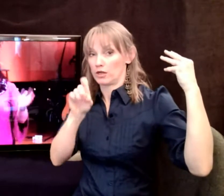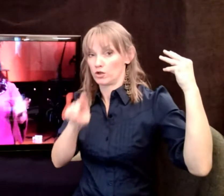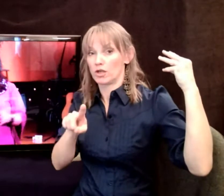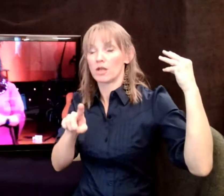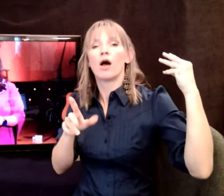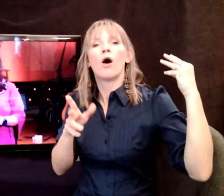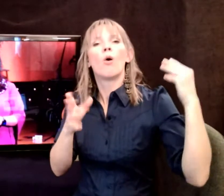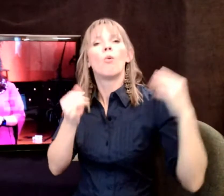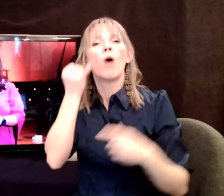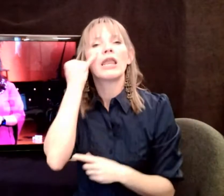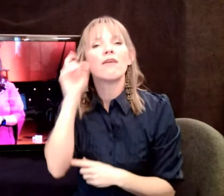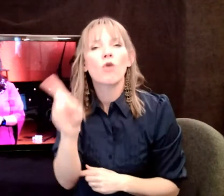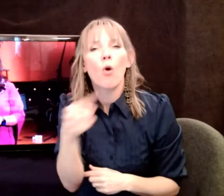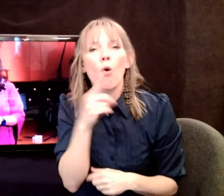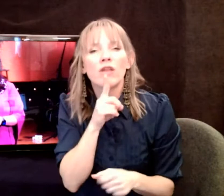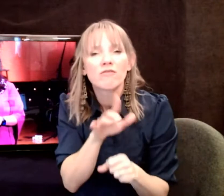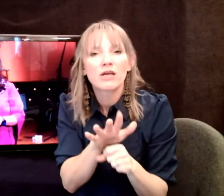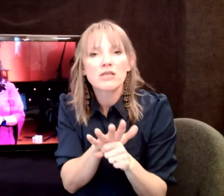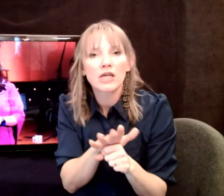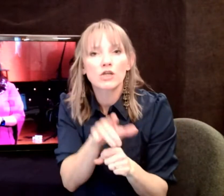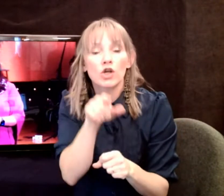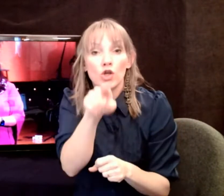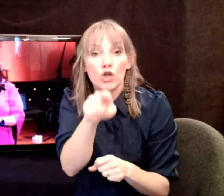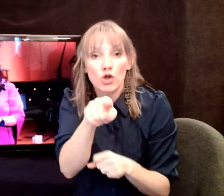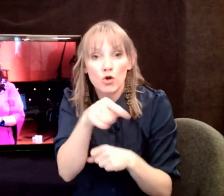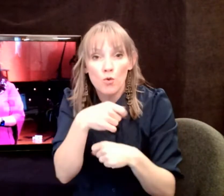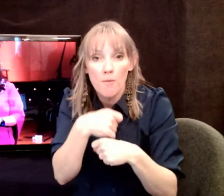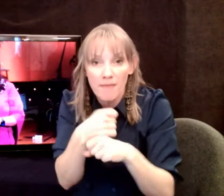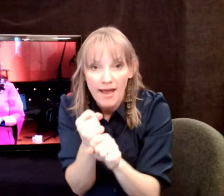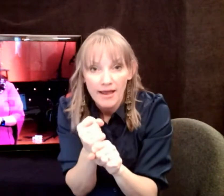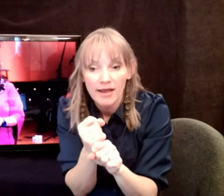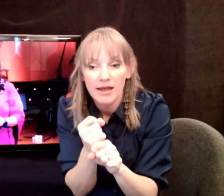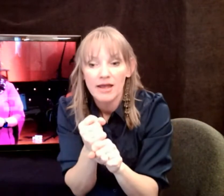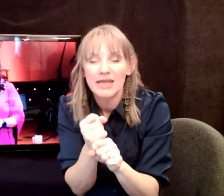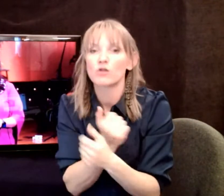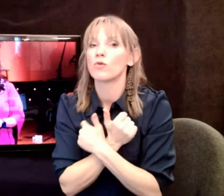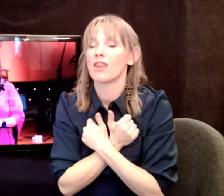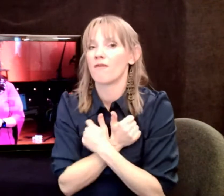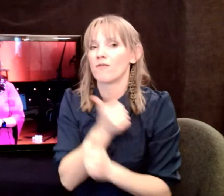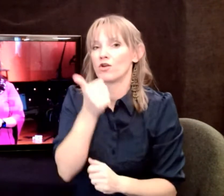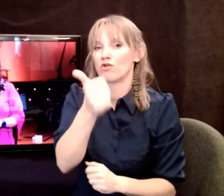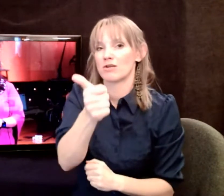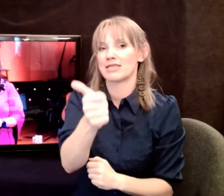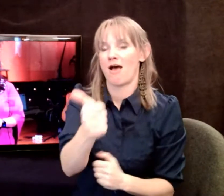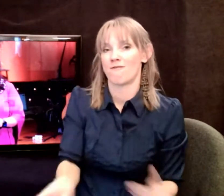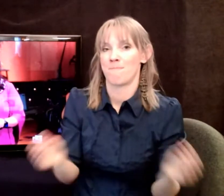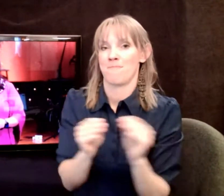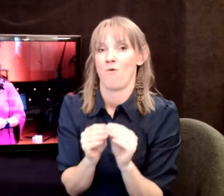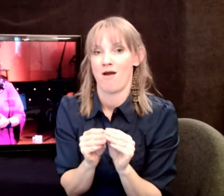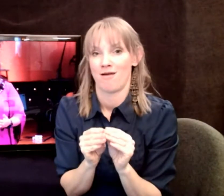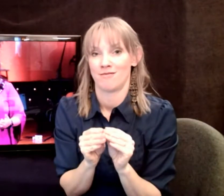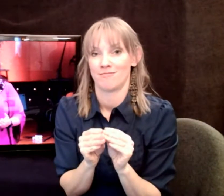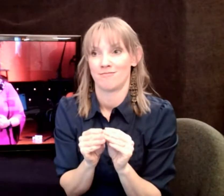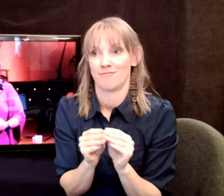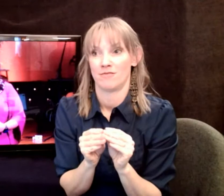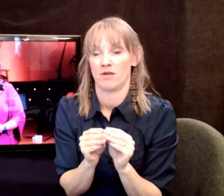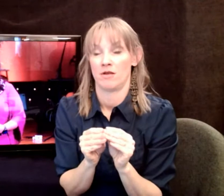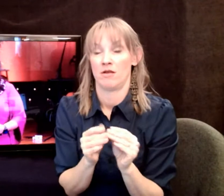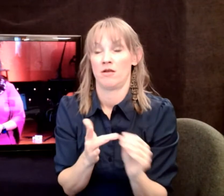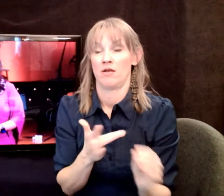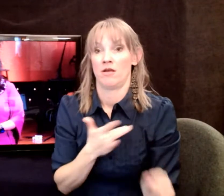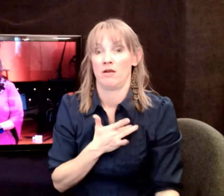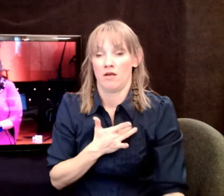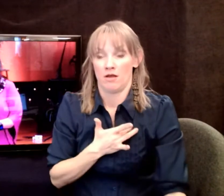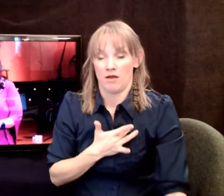what if the only resolution you make is to love yourself more? Well, it hit me in the